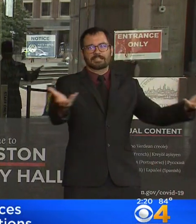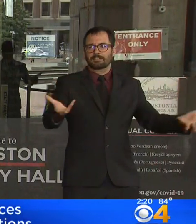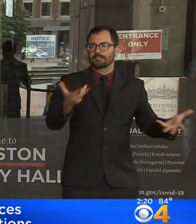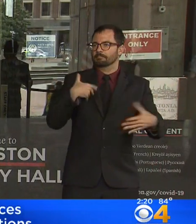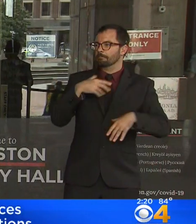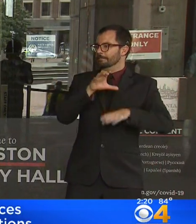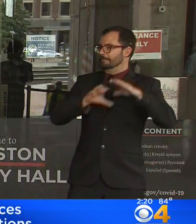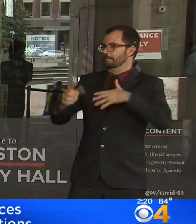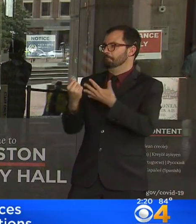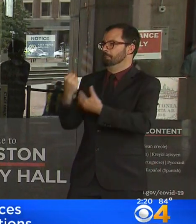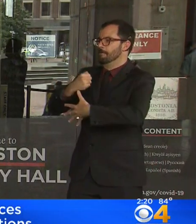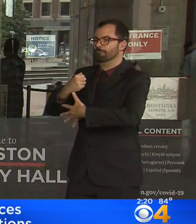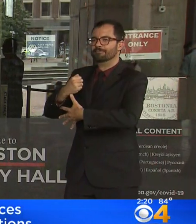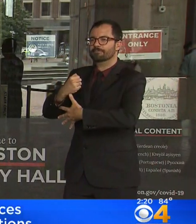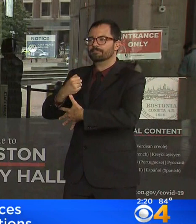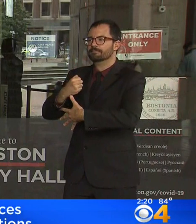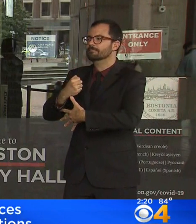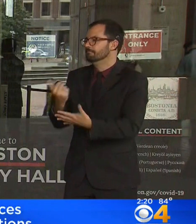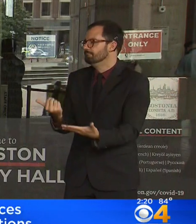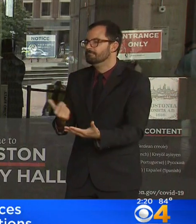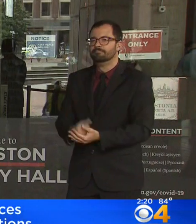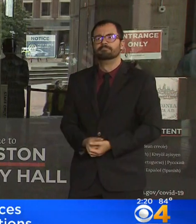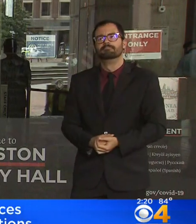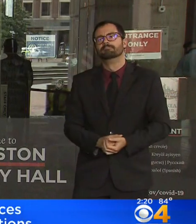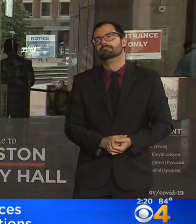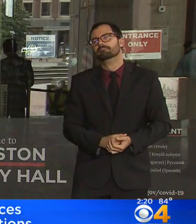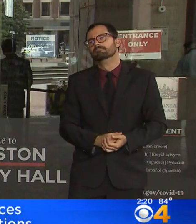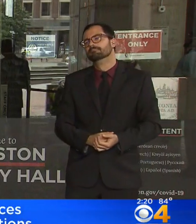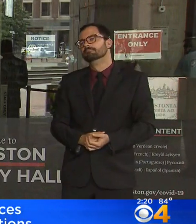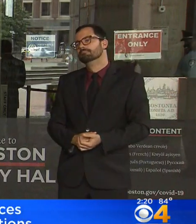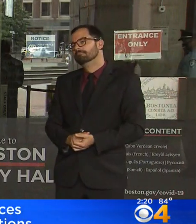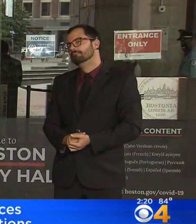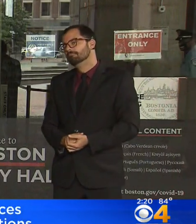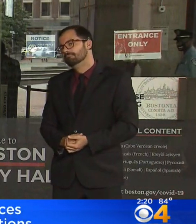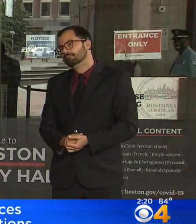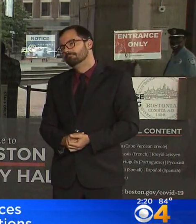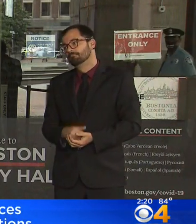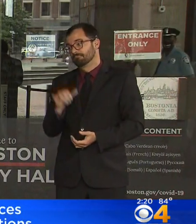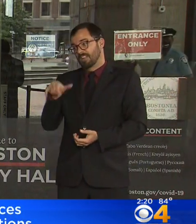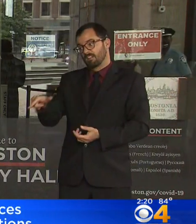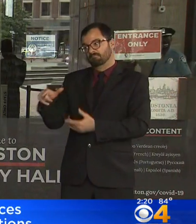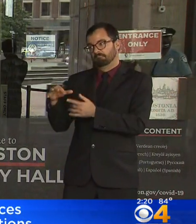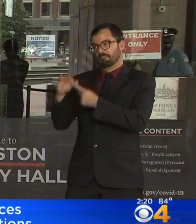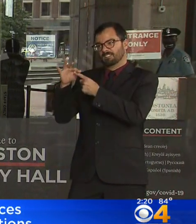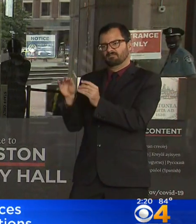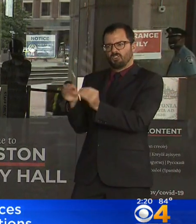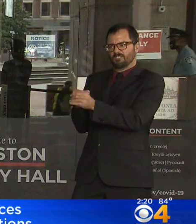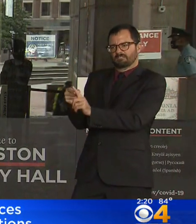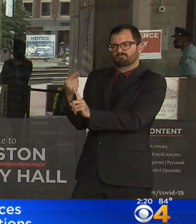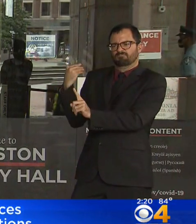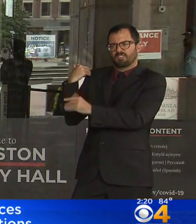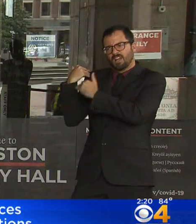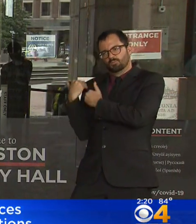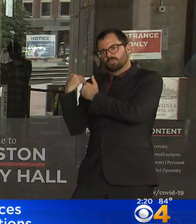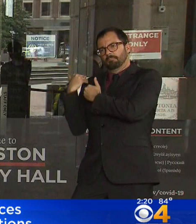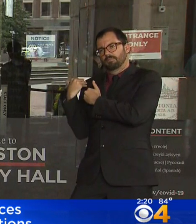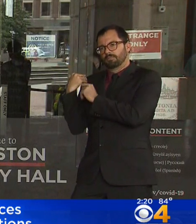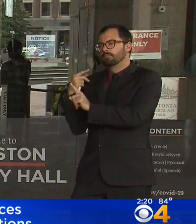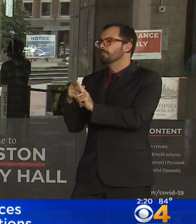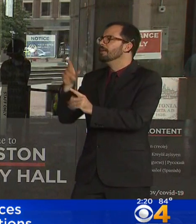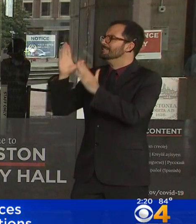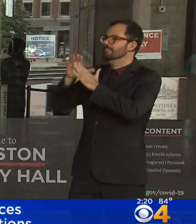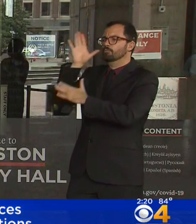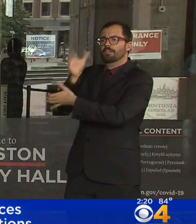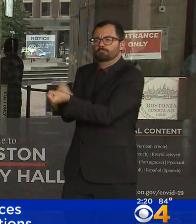of Accountability will be funded through the city. We'll make those determinations as we move forward. I'm not going to put the risk of